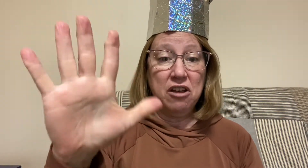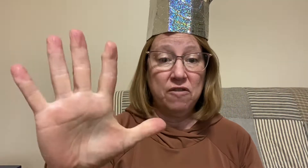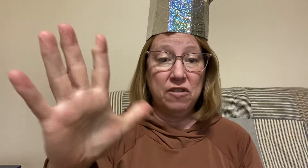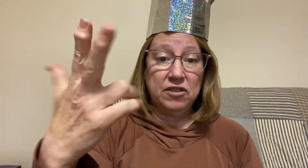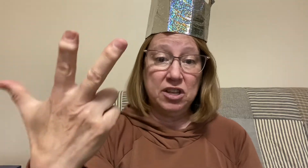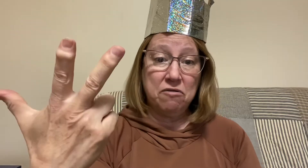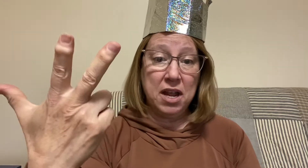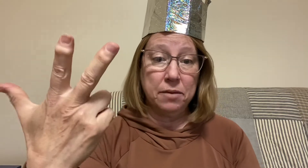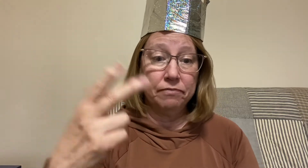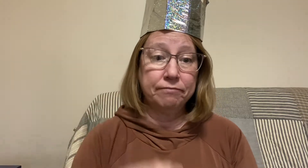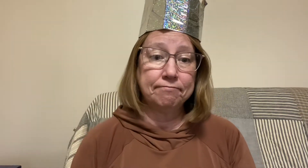1453.